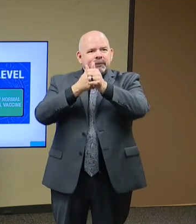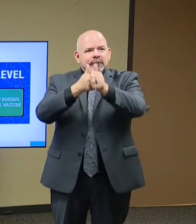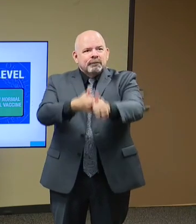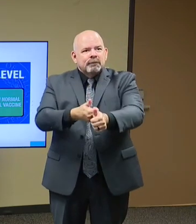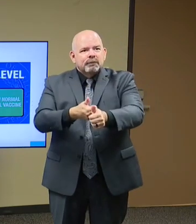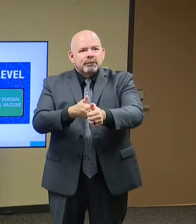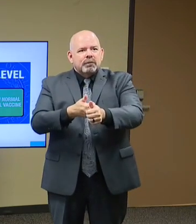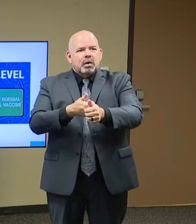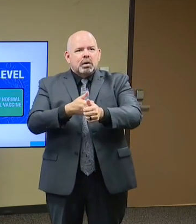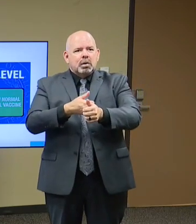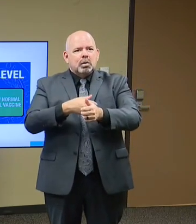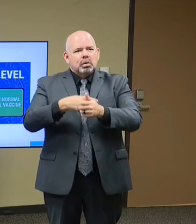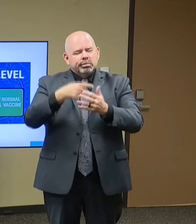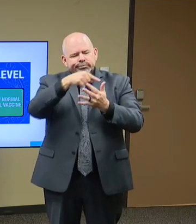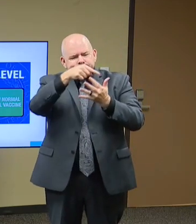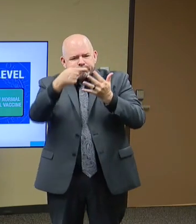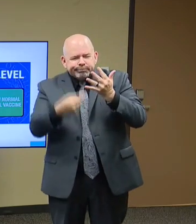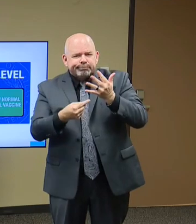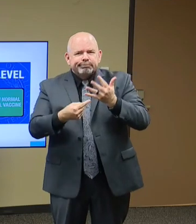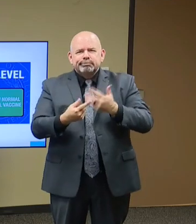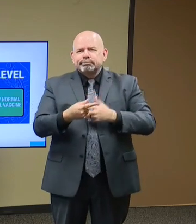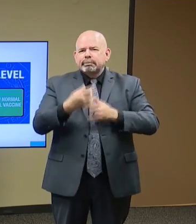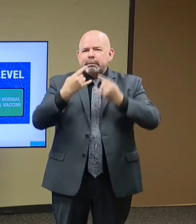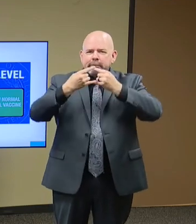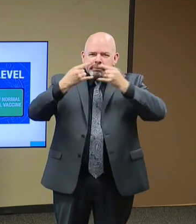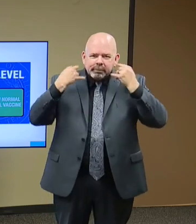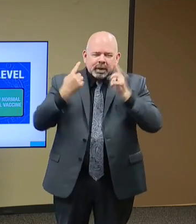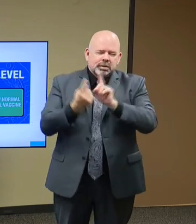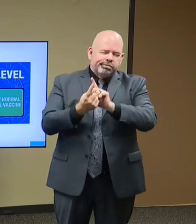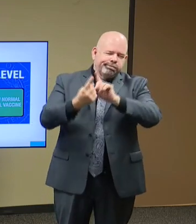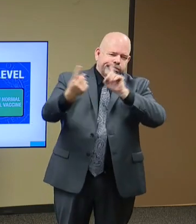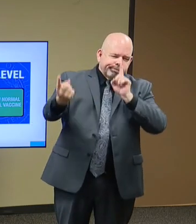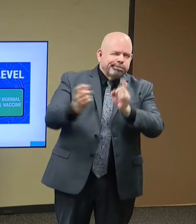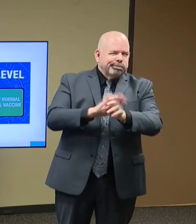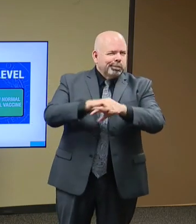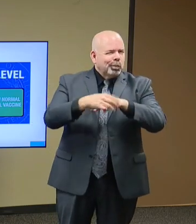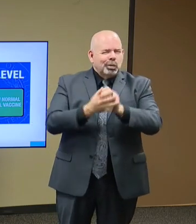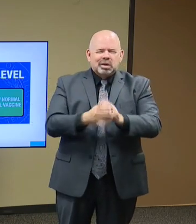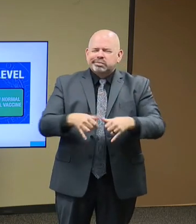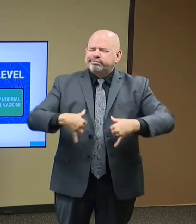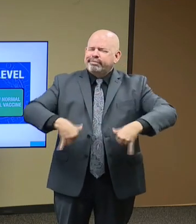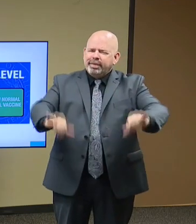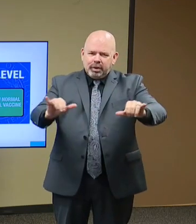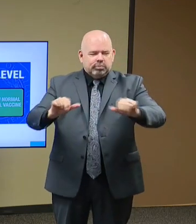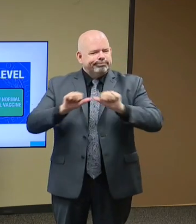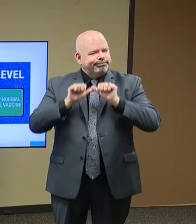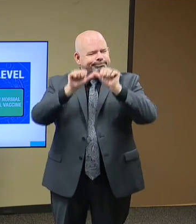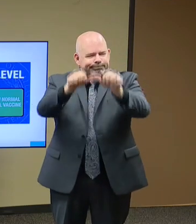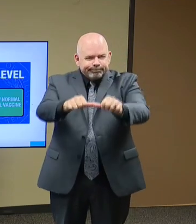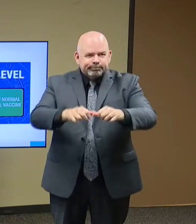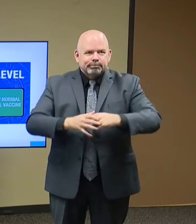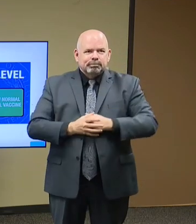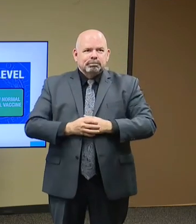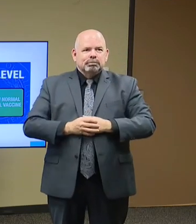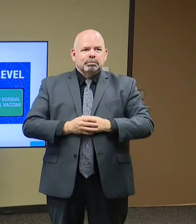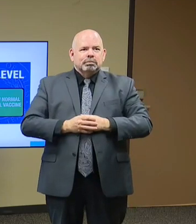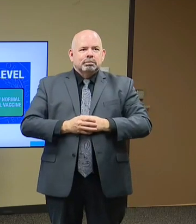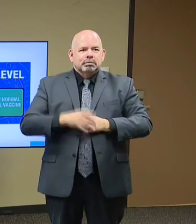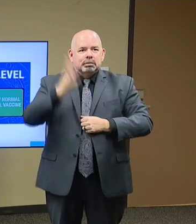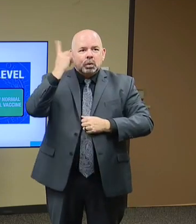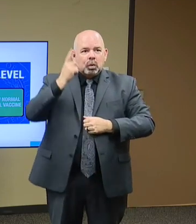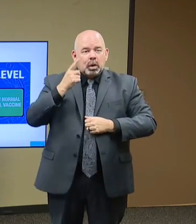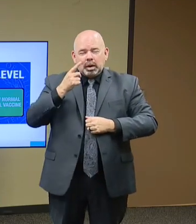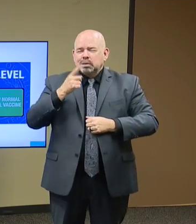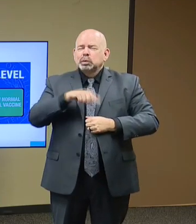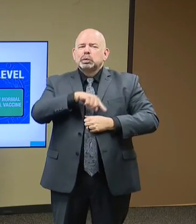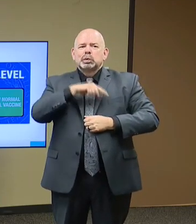physical distancing, and hand hygiene, along with avoiding high-risk situations. Now, we're